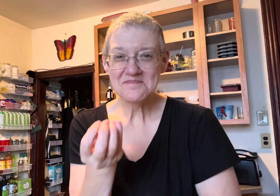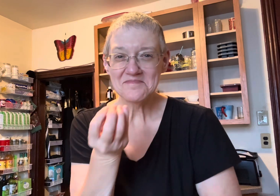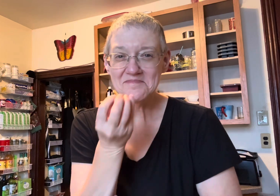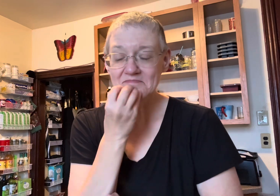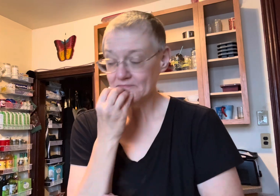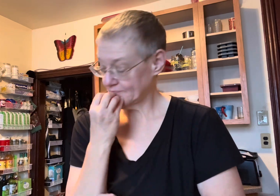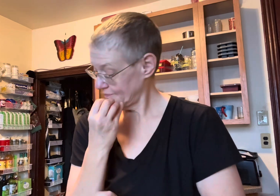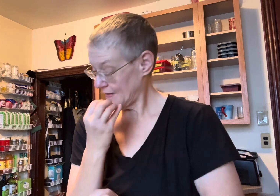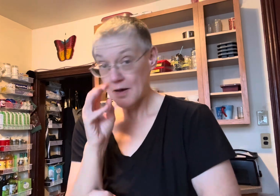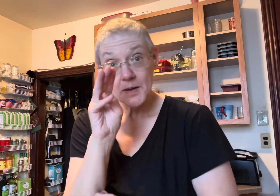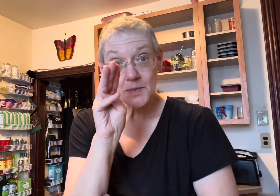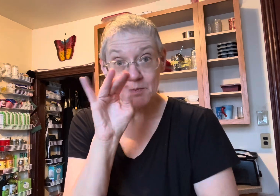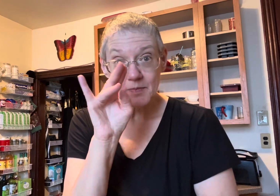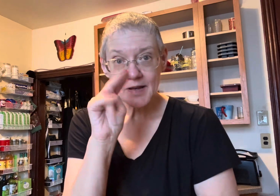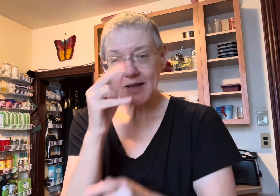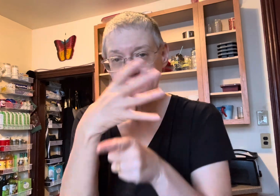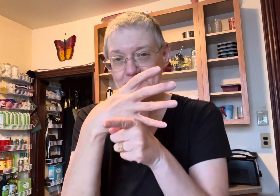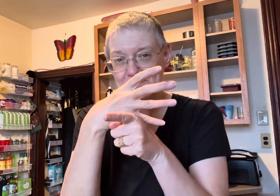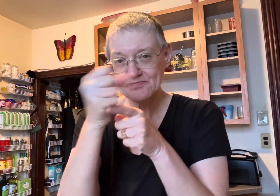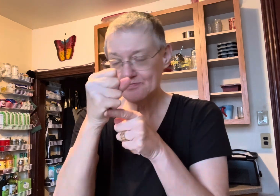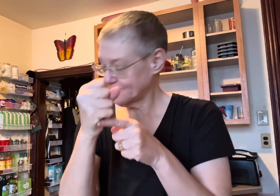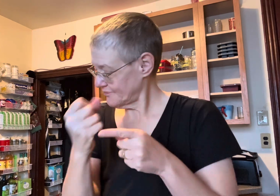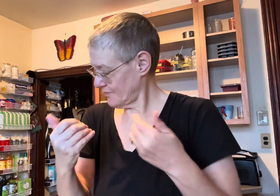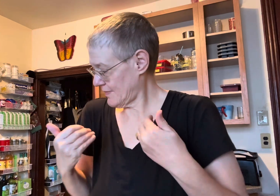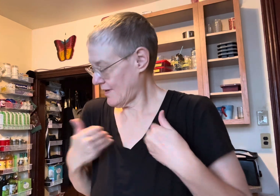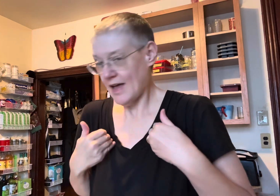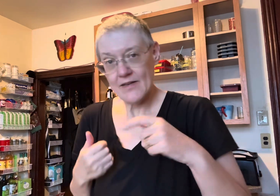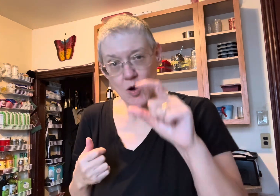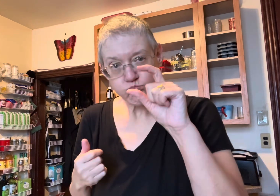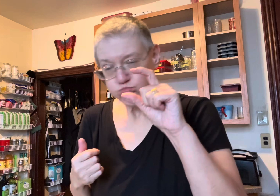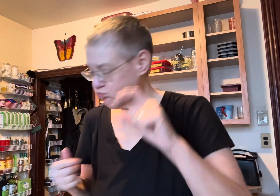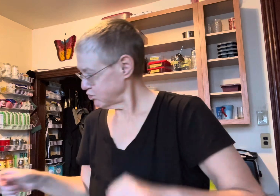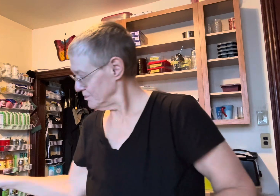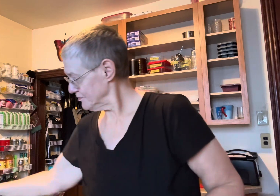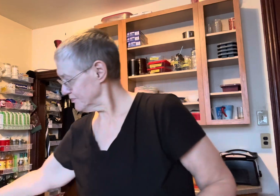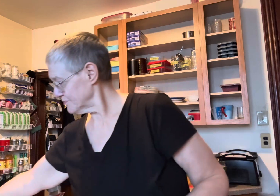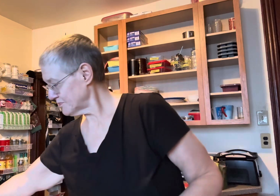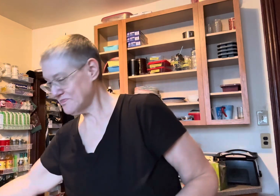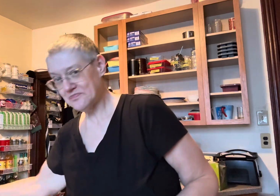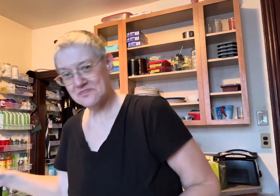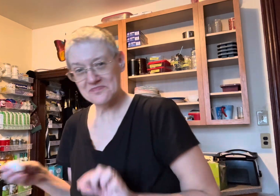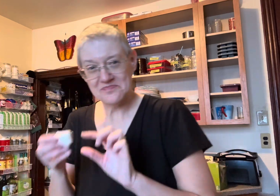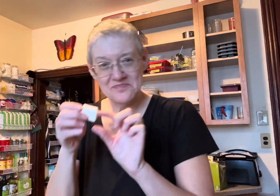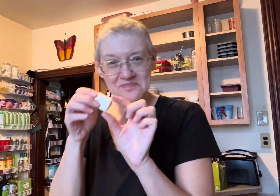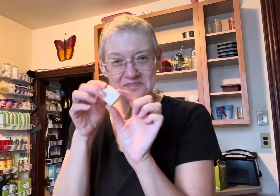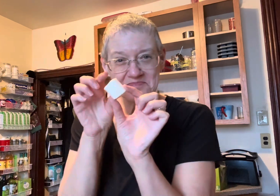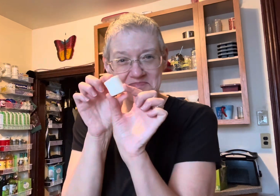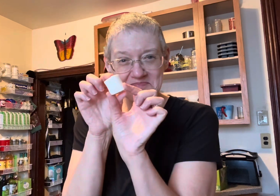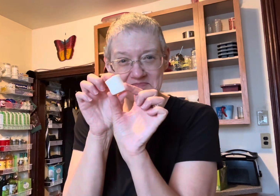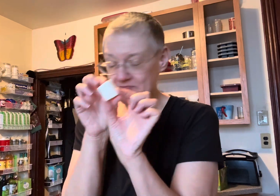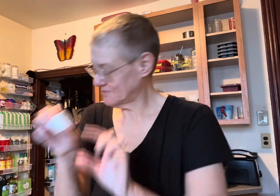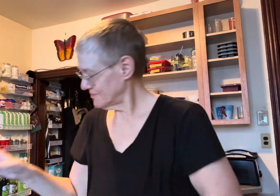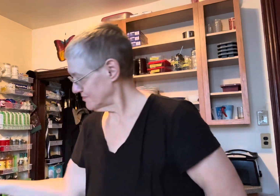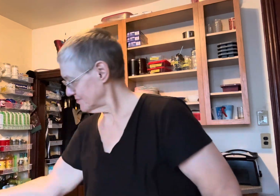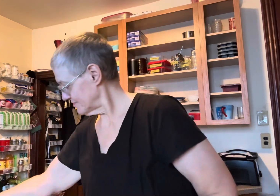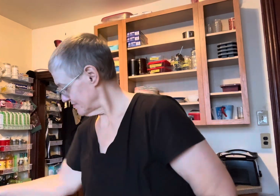keto food. We're out of the mini marshmallows, but I have the regular size marshmallows.